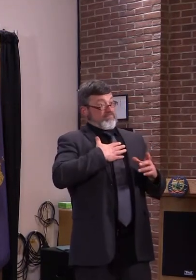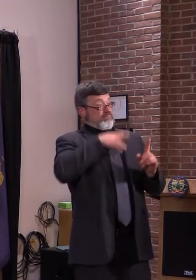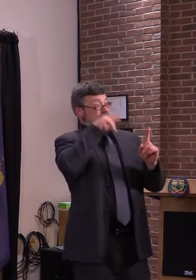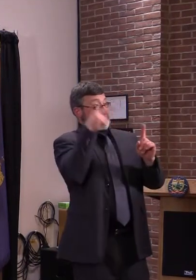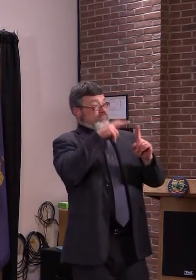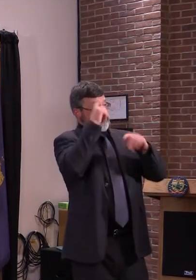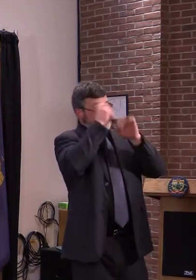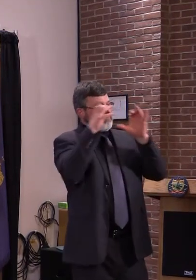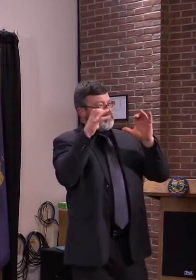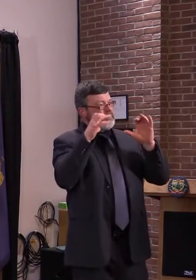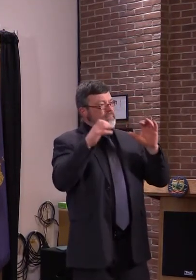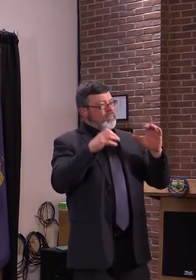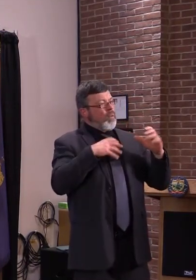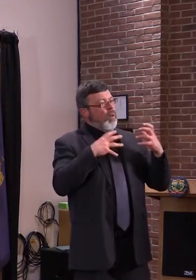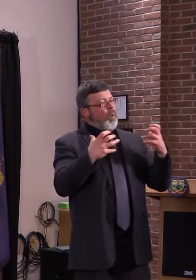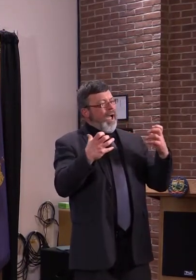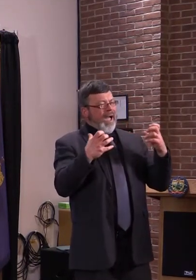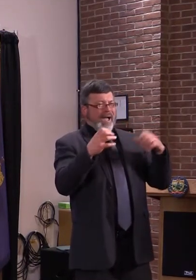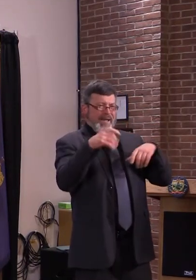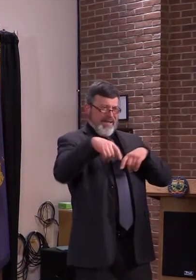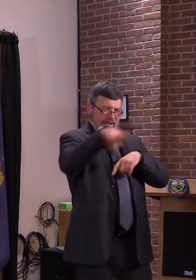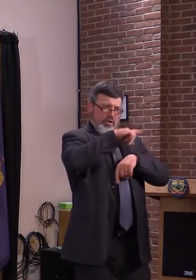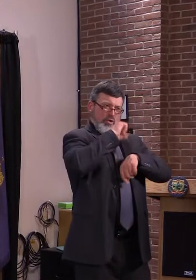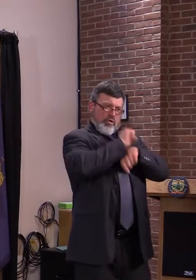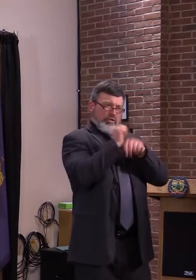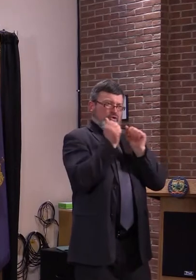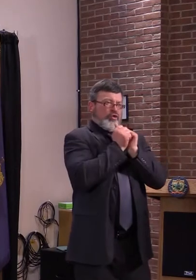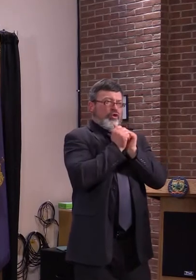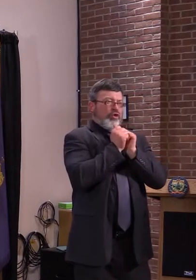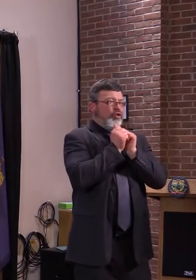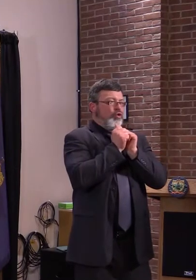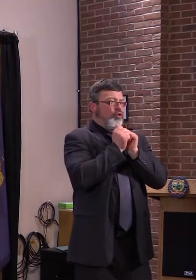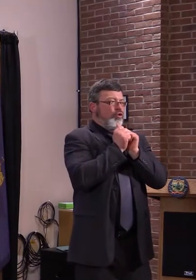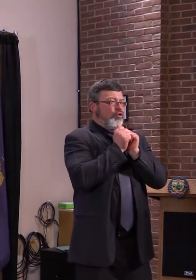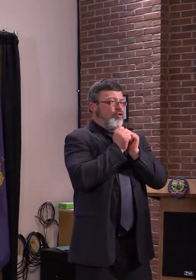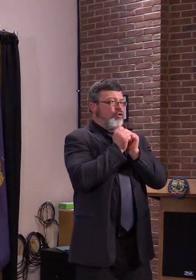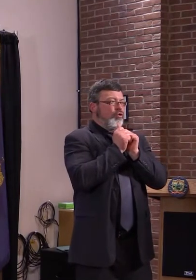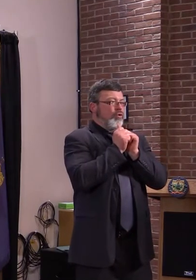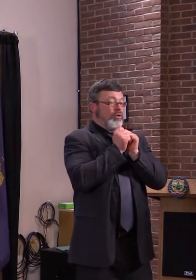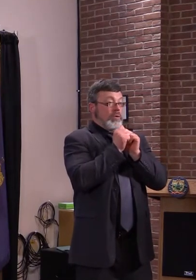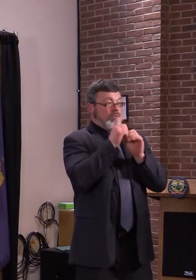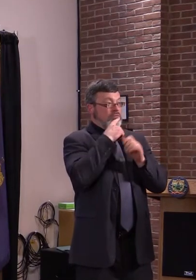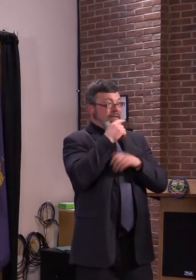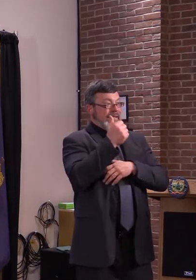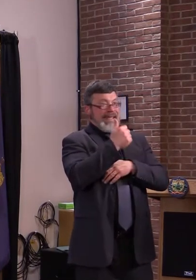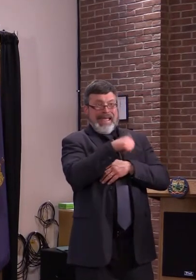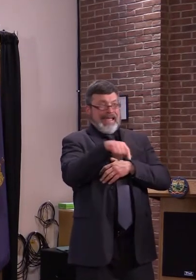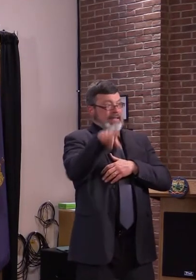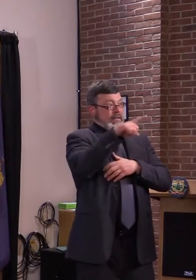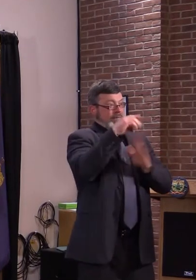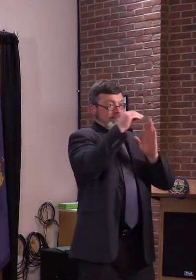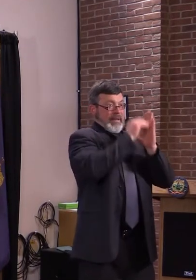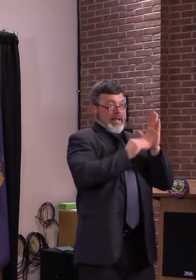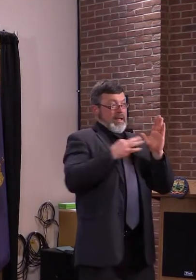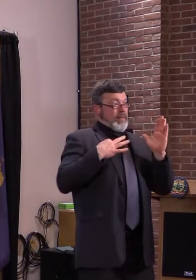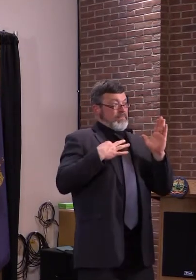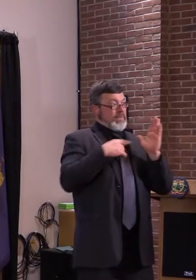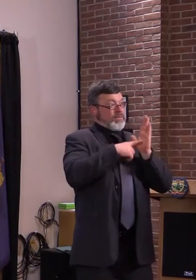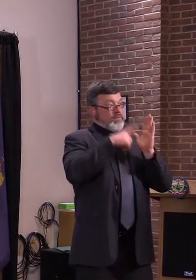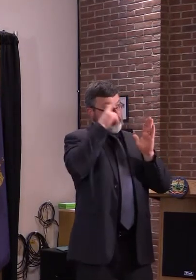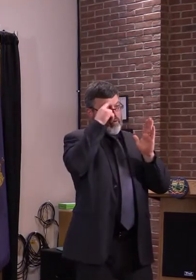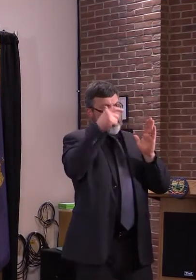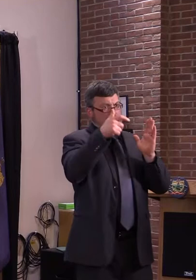work together. I provided the why in my, and for anyone who hasn't read the veto message, as I do